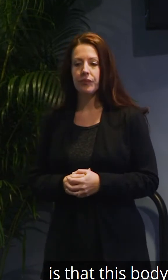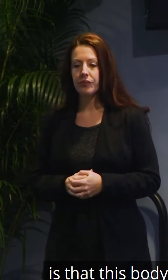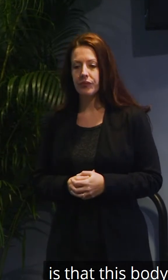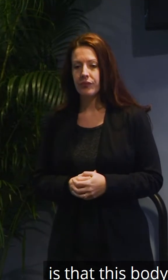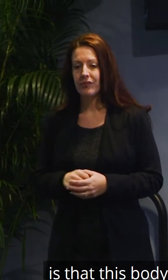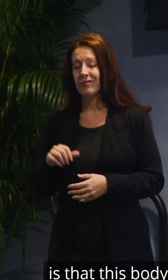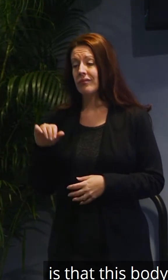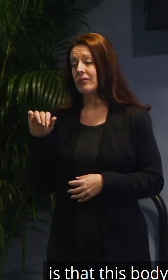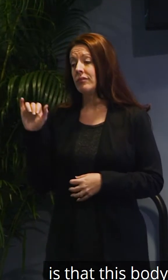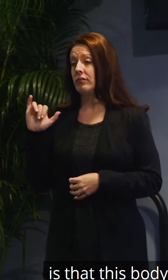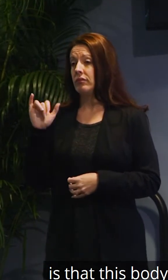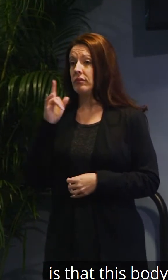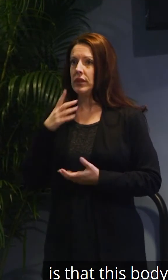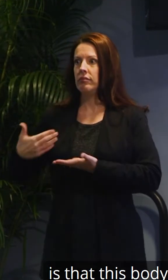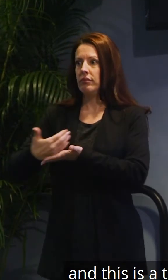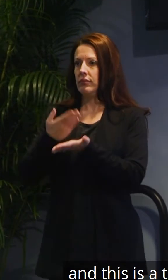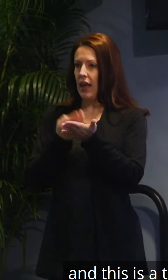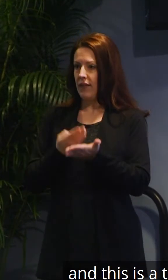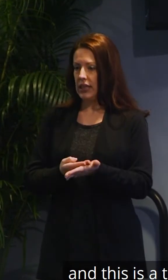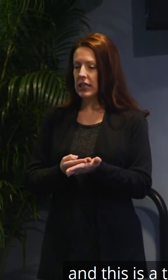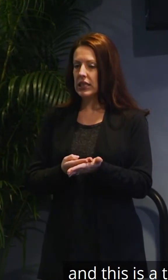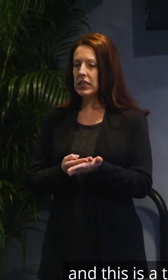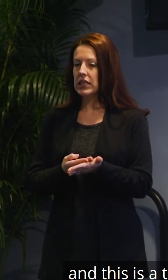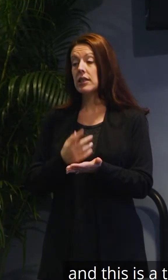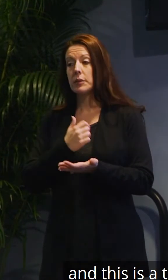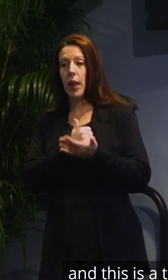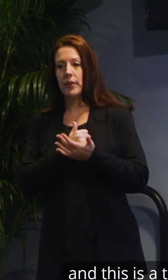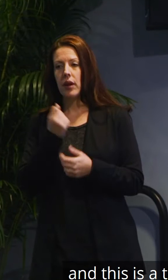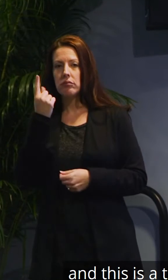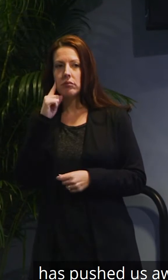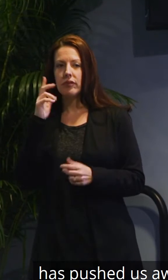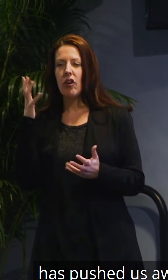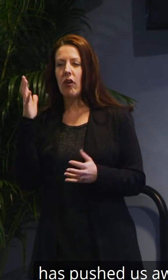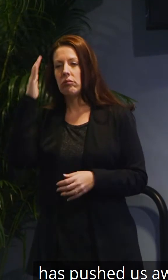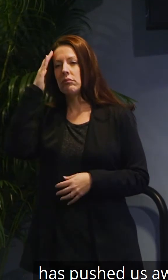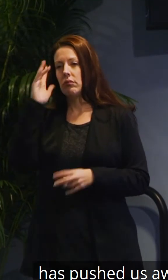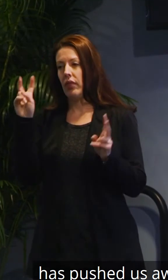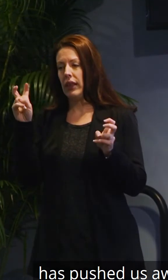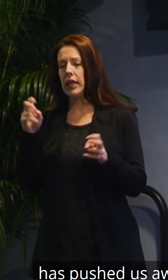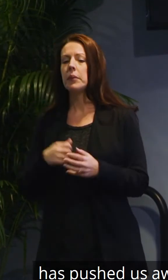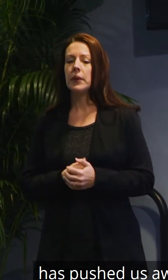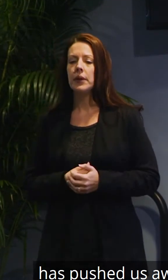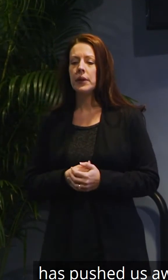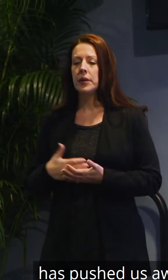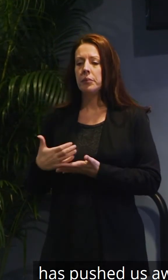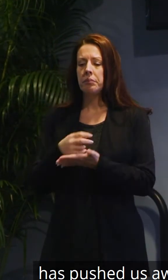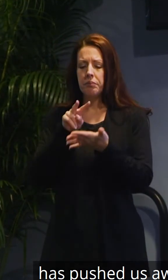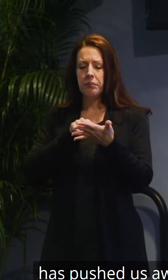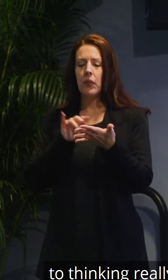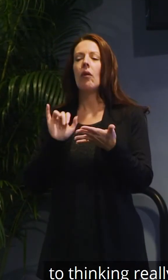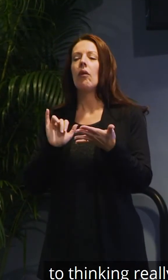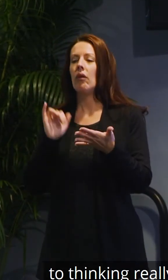of evidence has pushed us away, and this is a theme that we've heard already, has pushed us away from thinking about